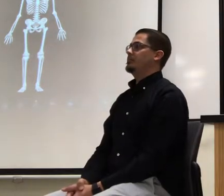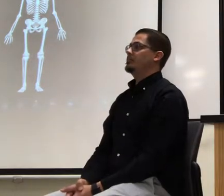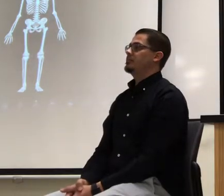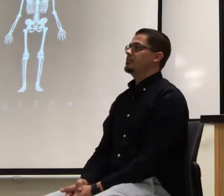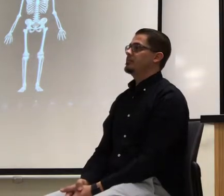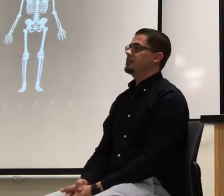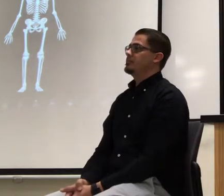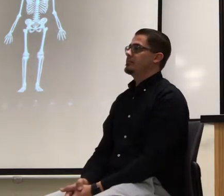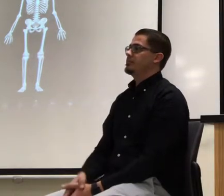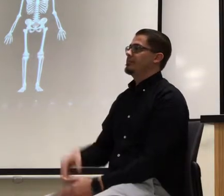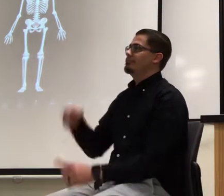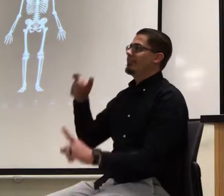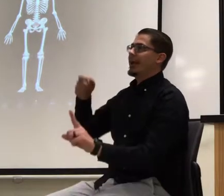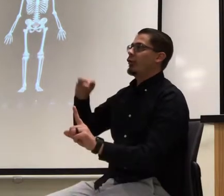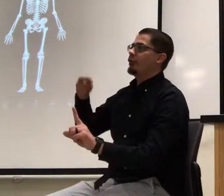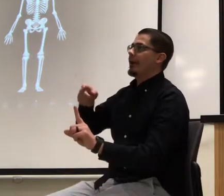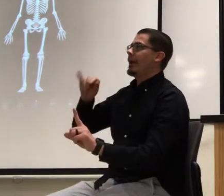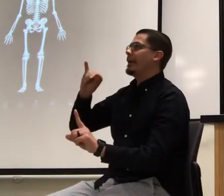a muscle.